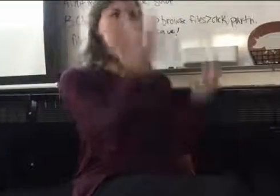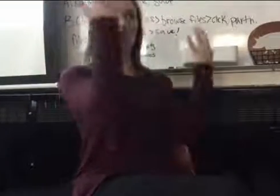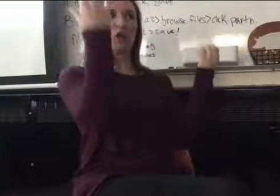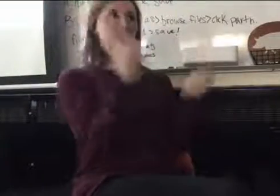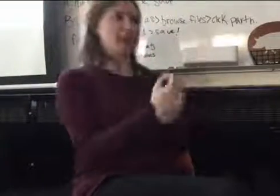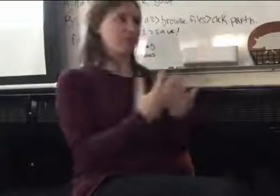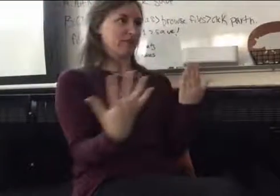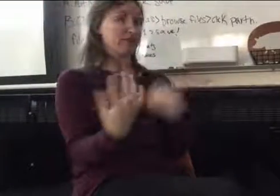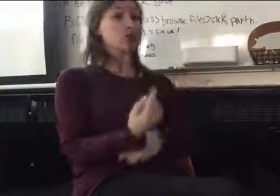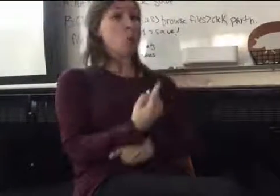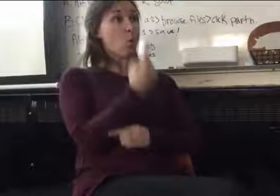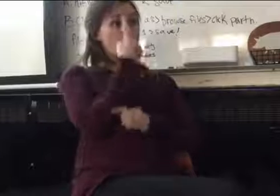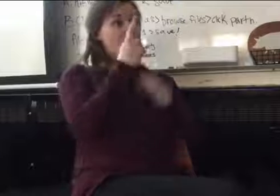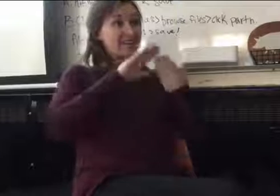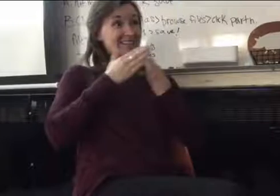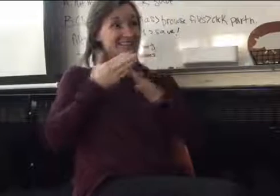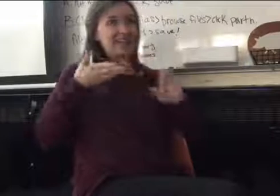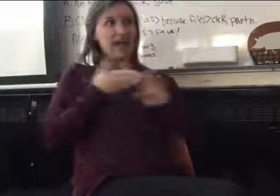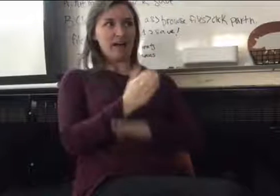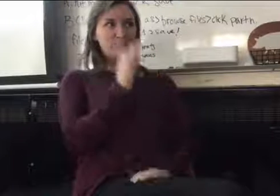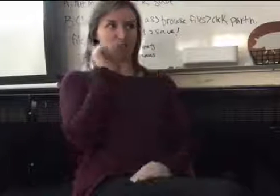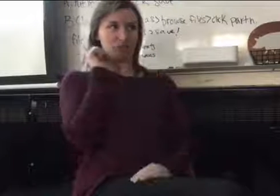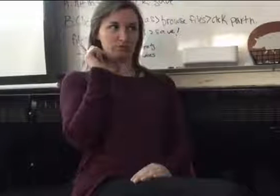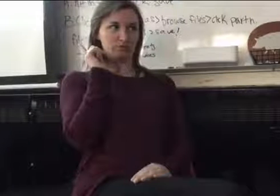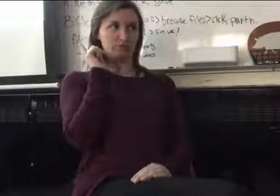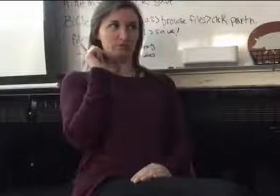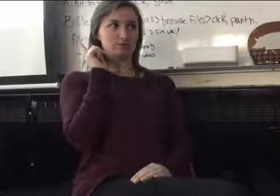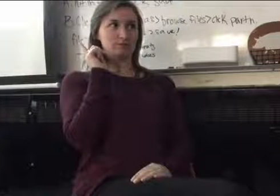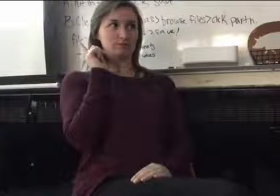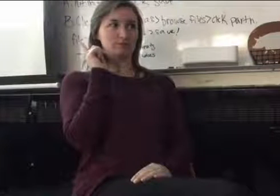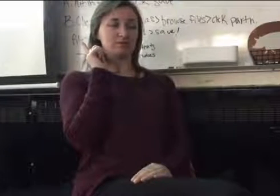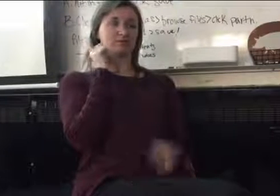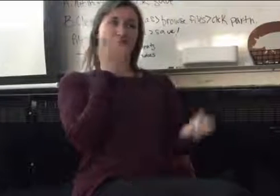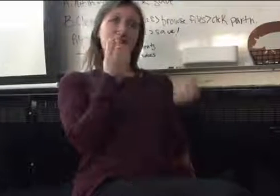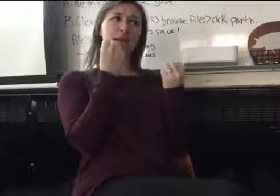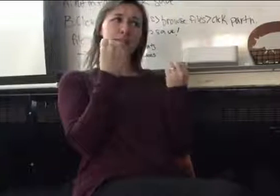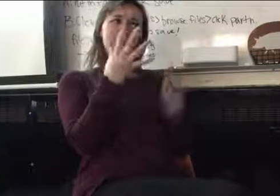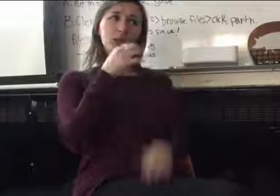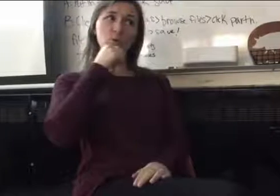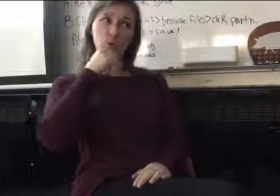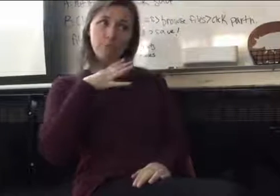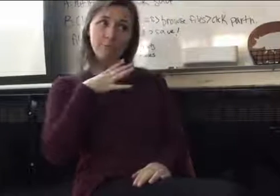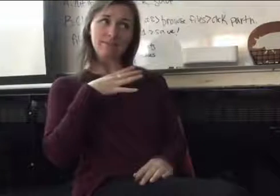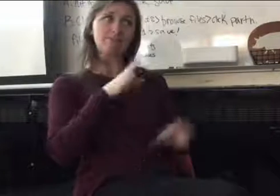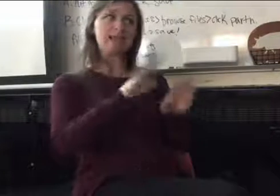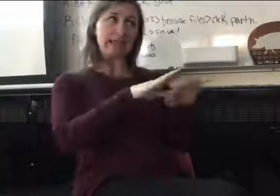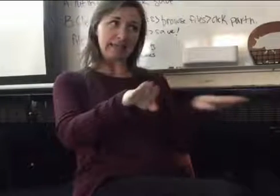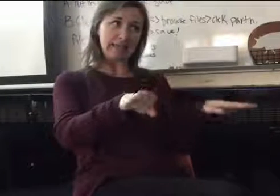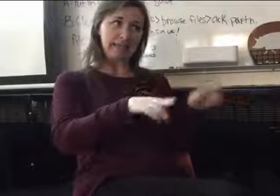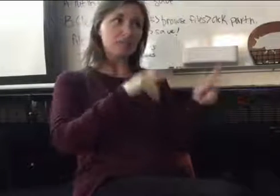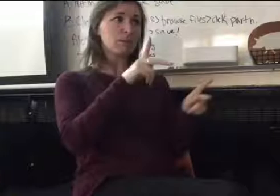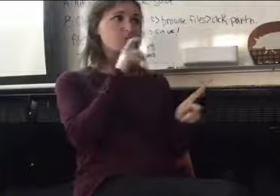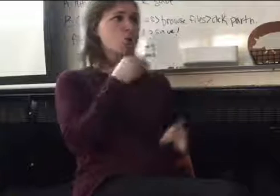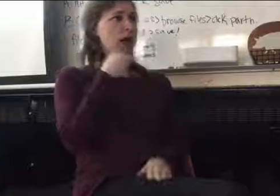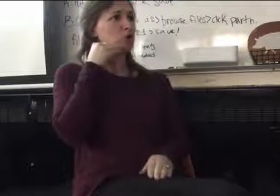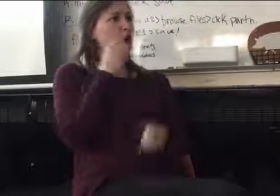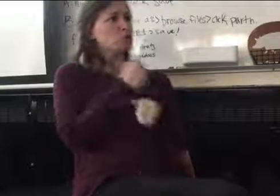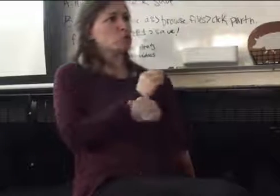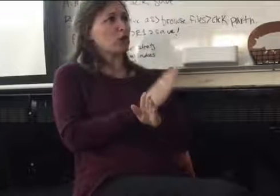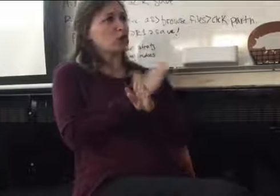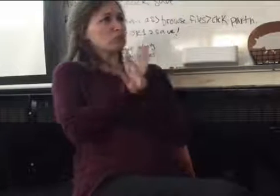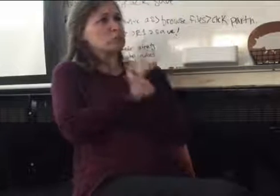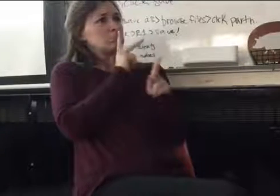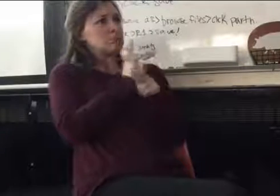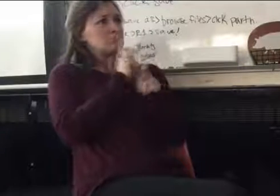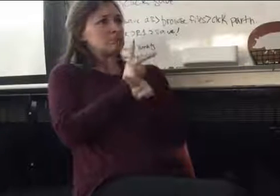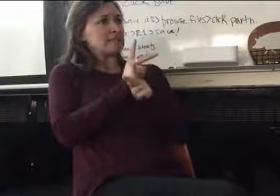is one city in that aftermath. And a lot of these were women, kids, people who had homes that they were trying to keep while their husbands